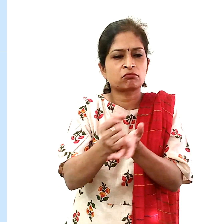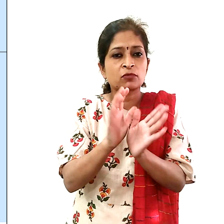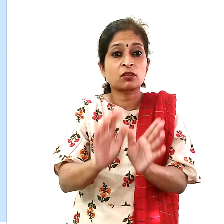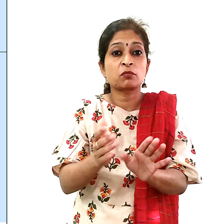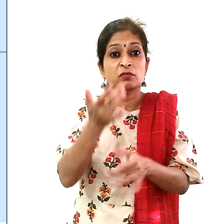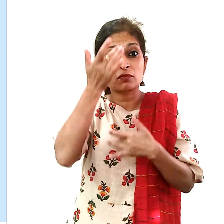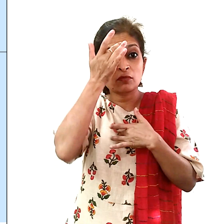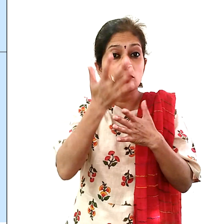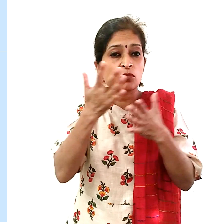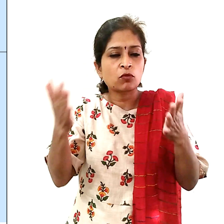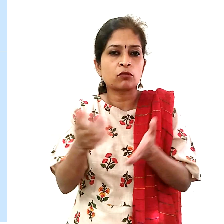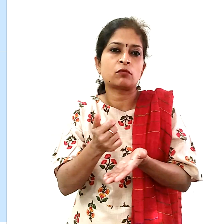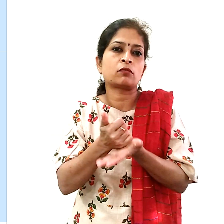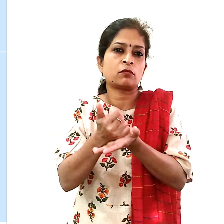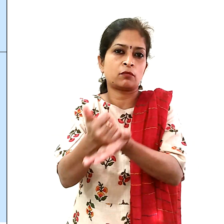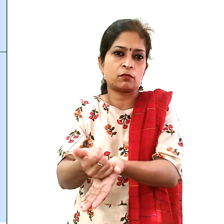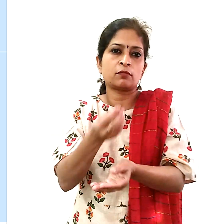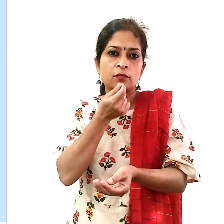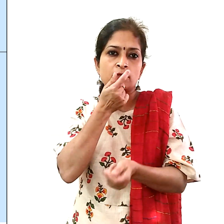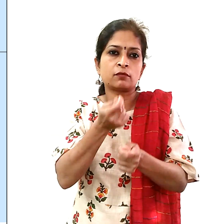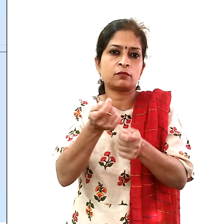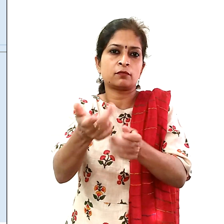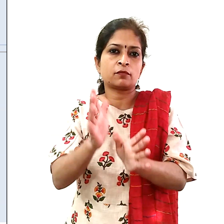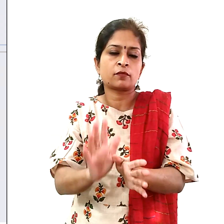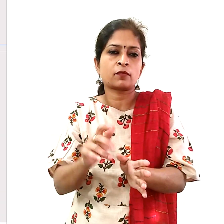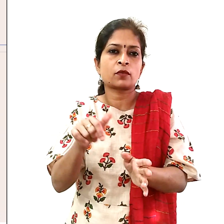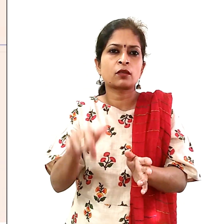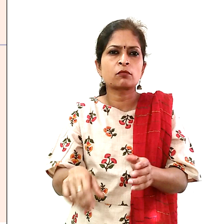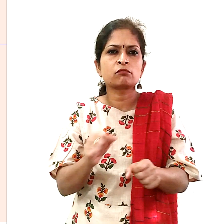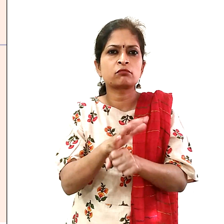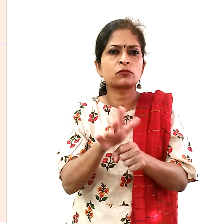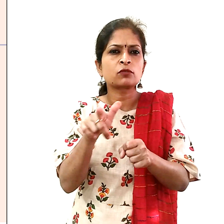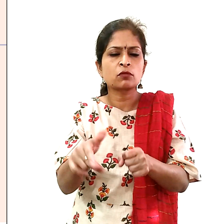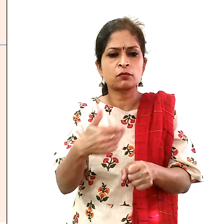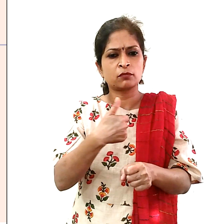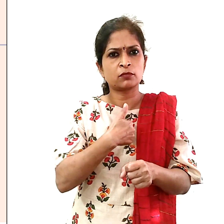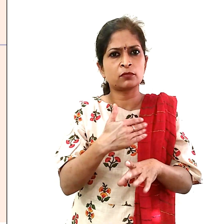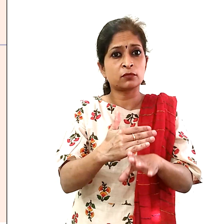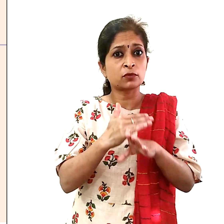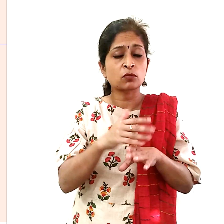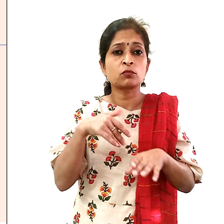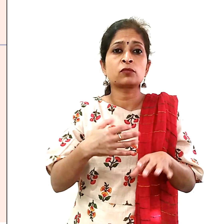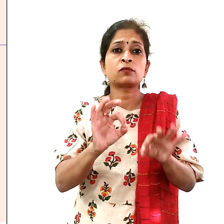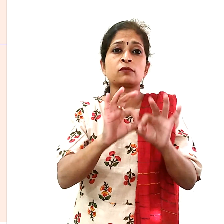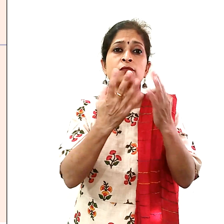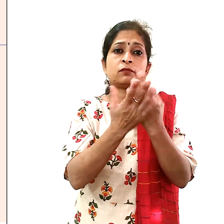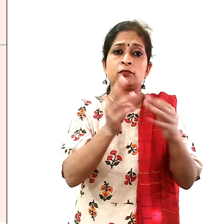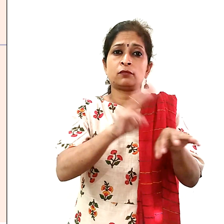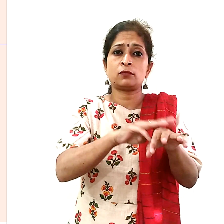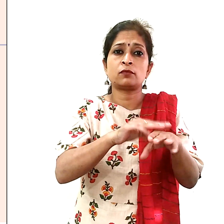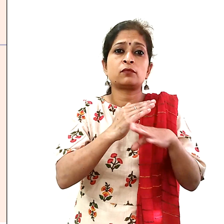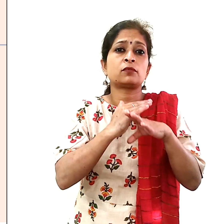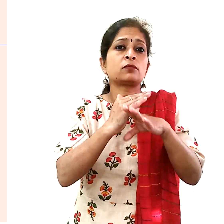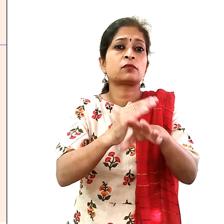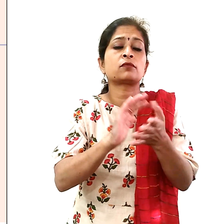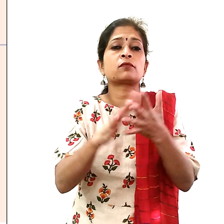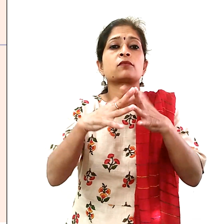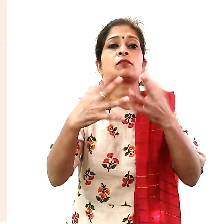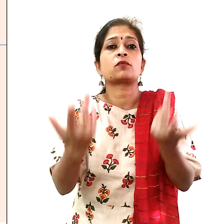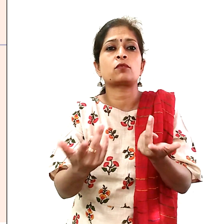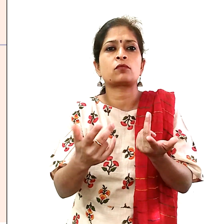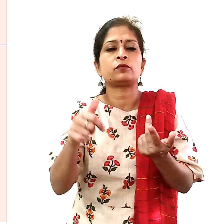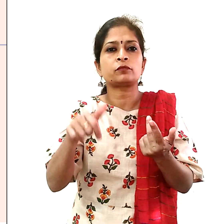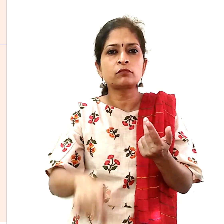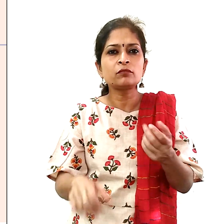being tried in very sick patients. How can I protect myself and my family members? You can reduce